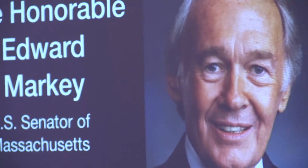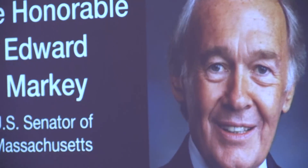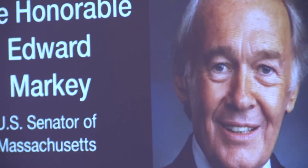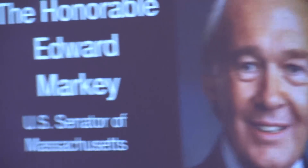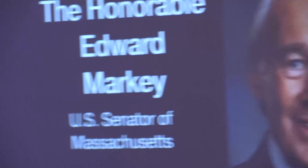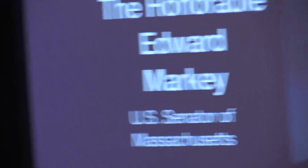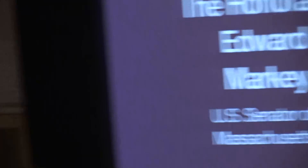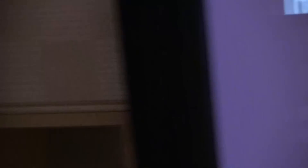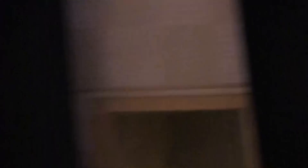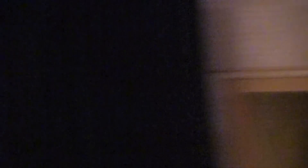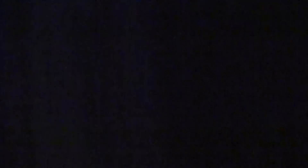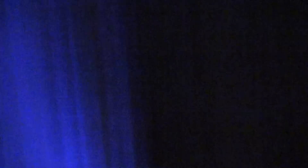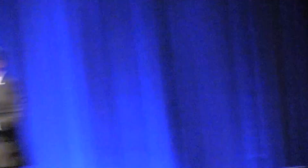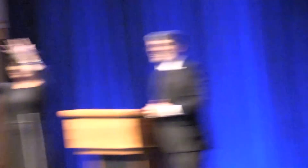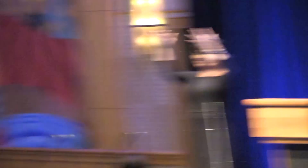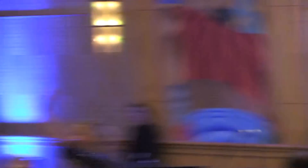Next, we have Andrea Sachs.